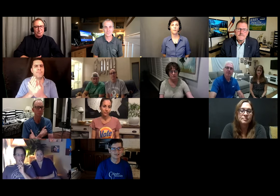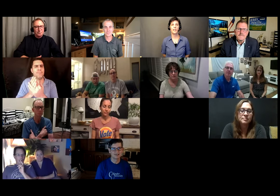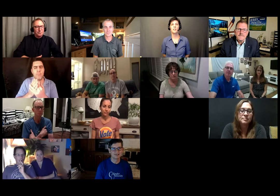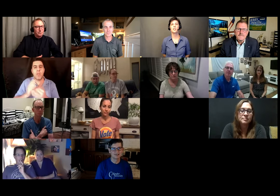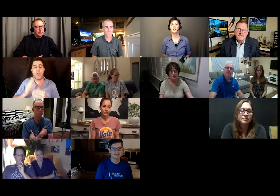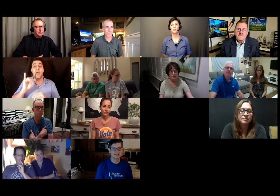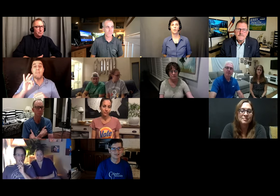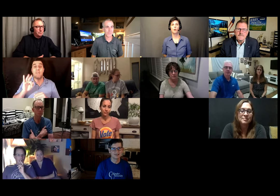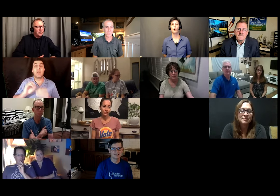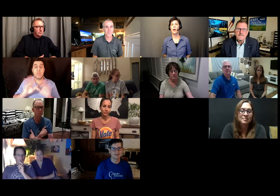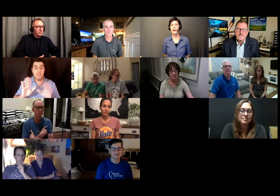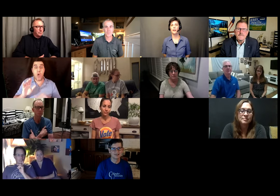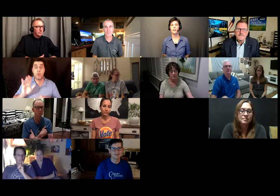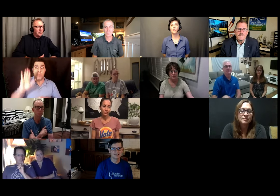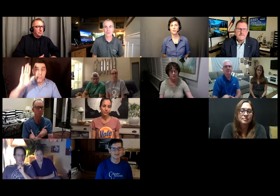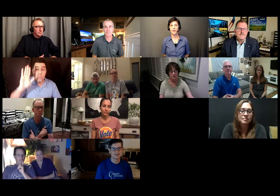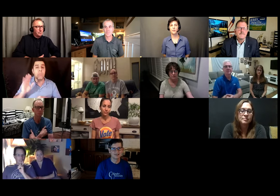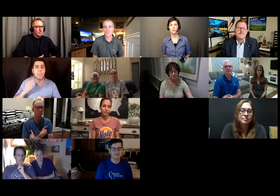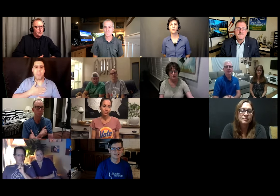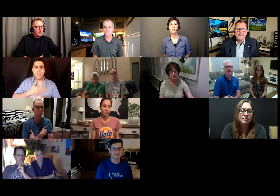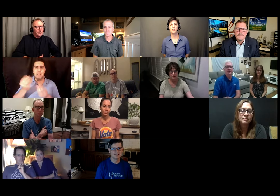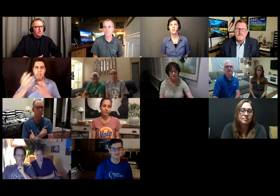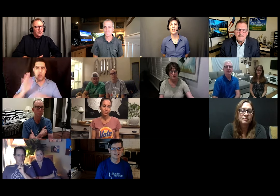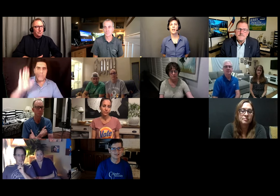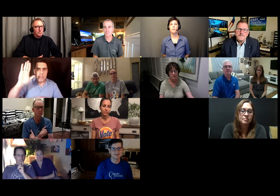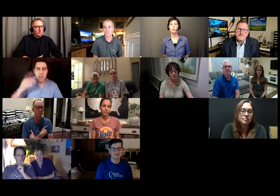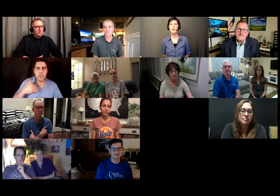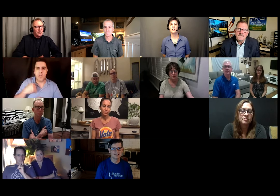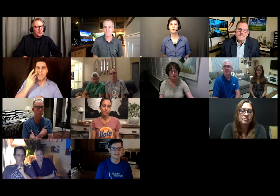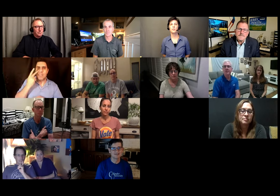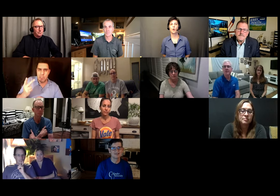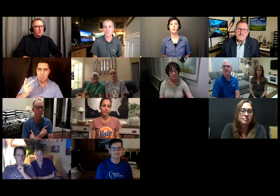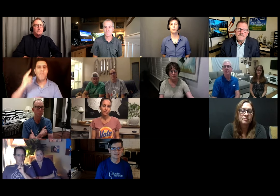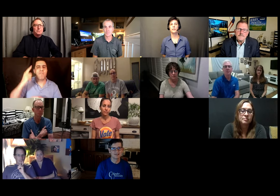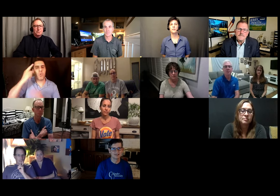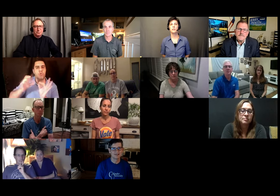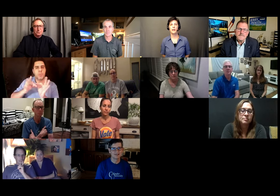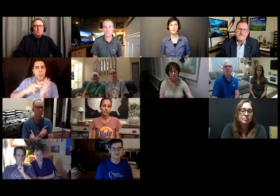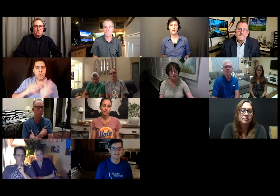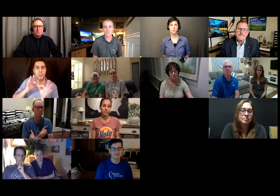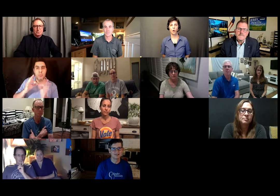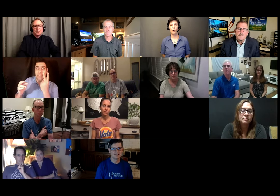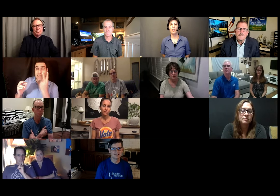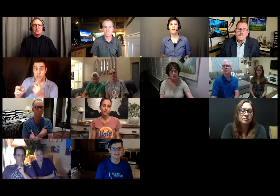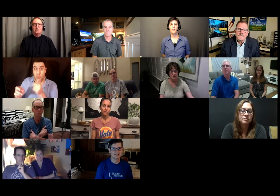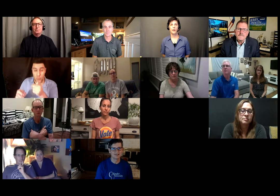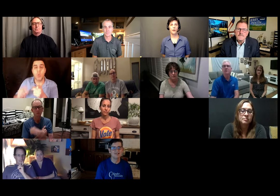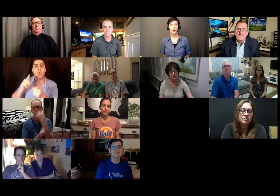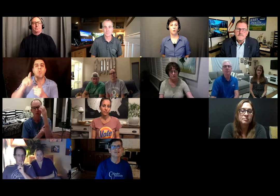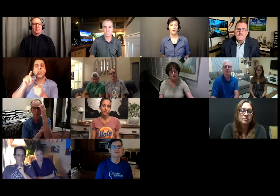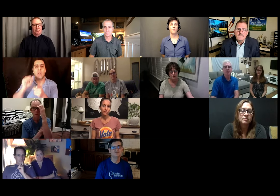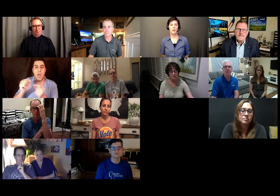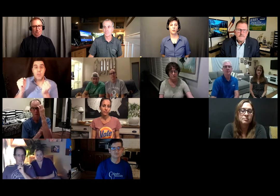like clarification in the middle, go ahead and interject those questions. If you would like to raise a comment, please let Sam know